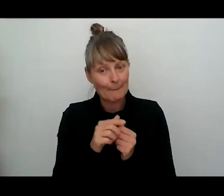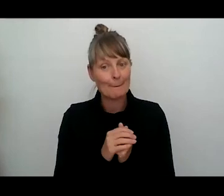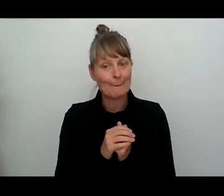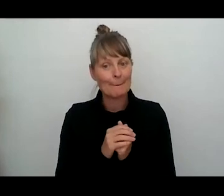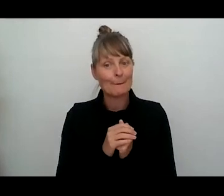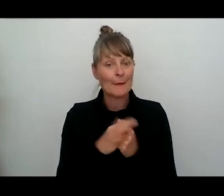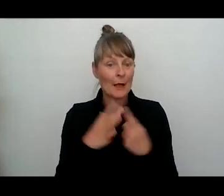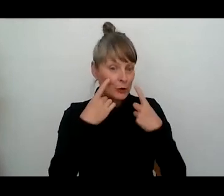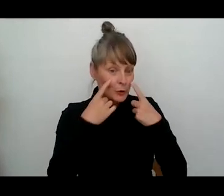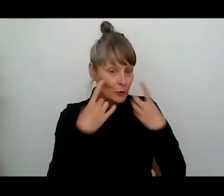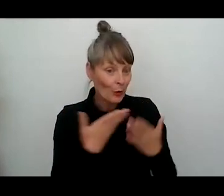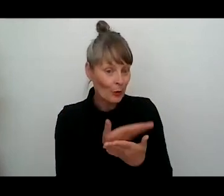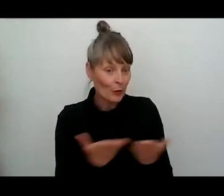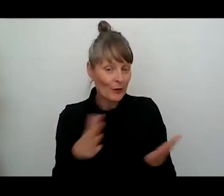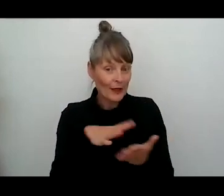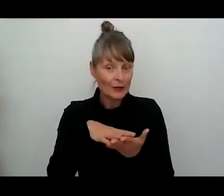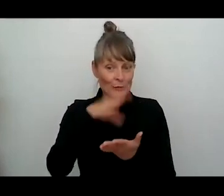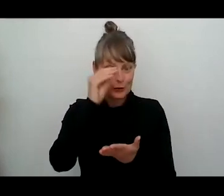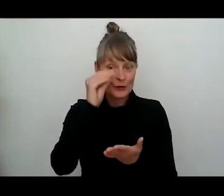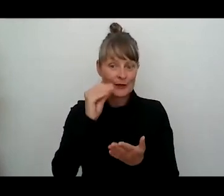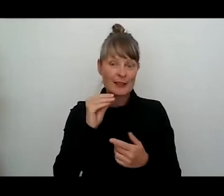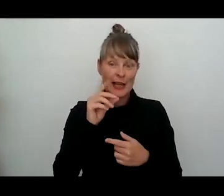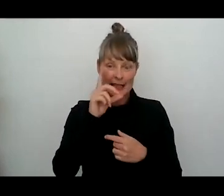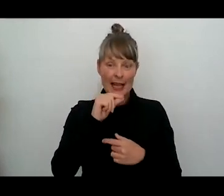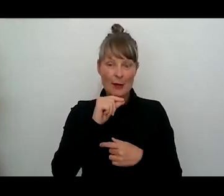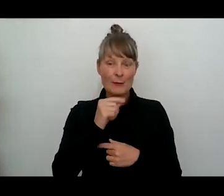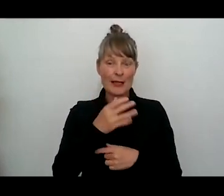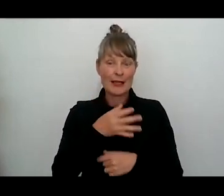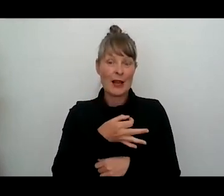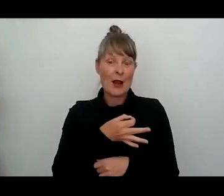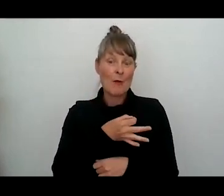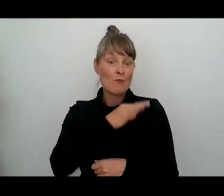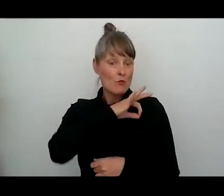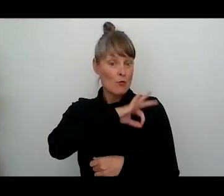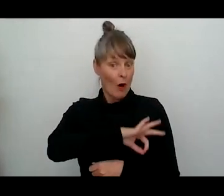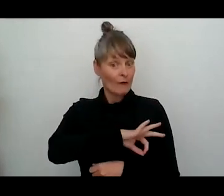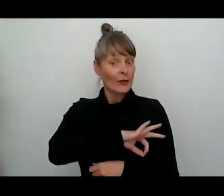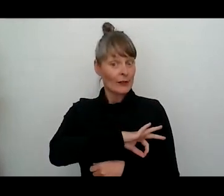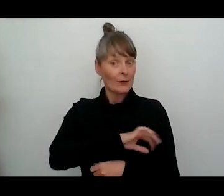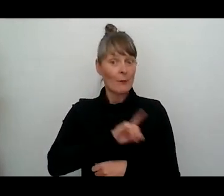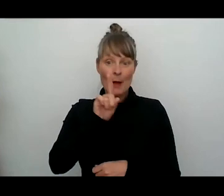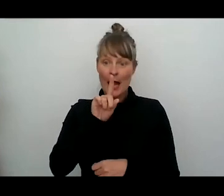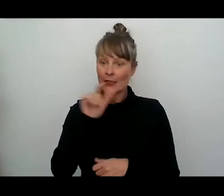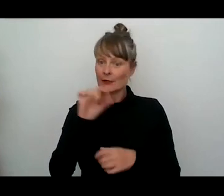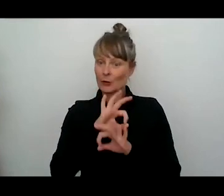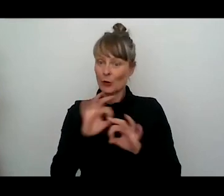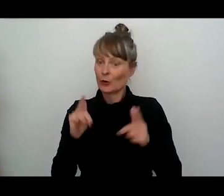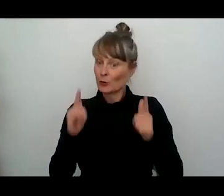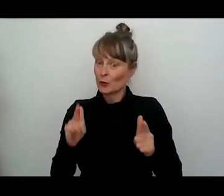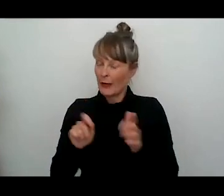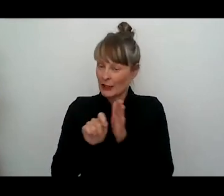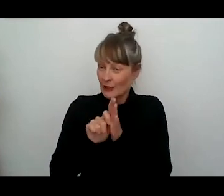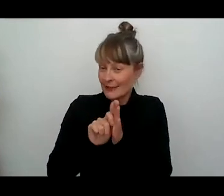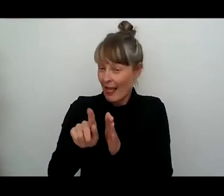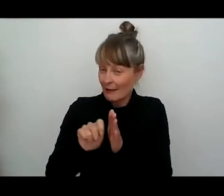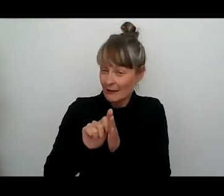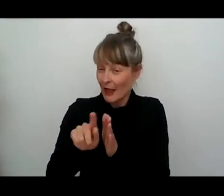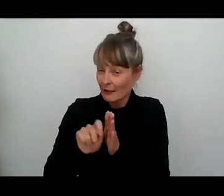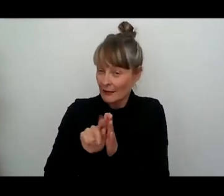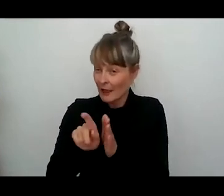show students that you can be a profitable non-sales focused clinic. That's still a thing.